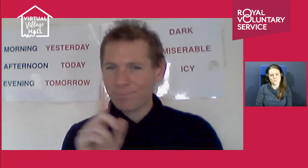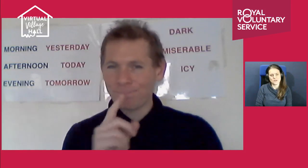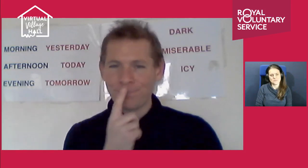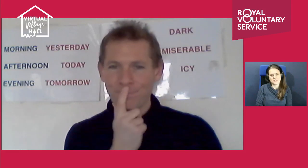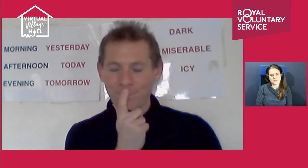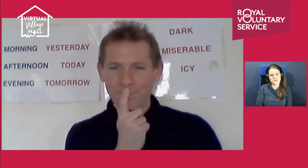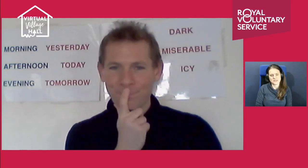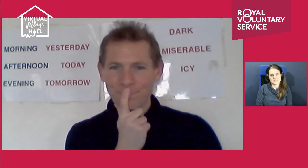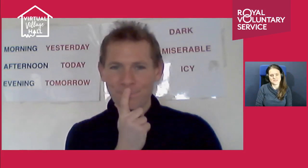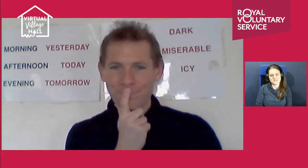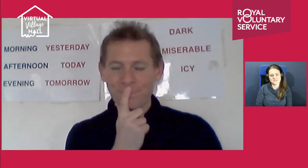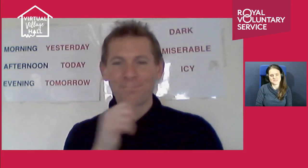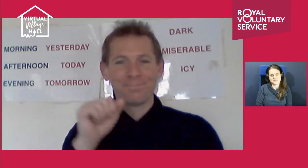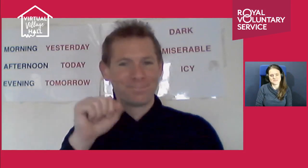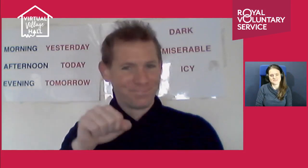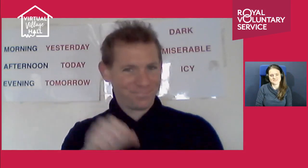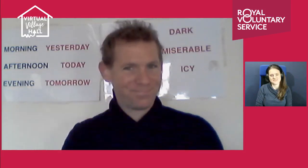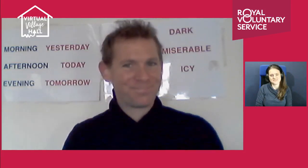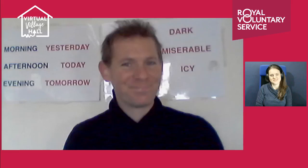What about number 3?